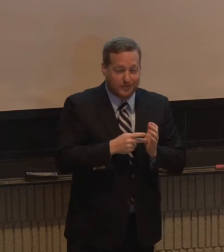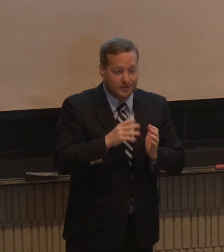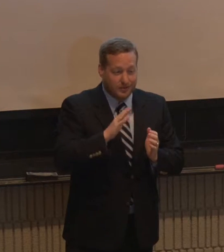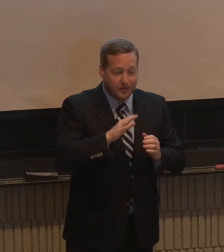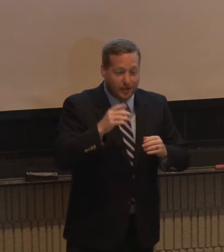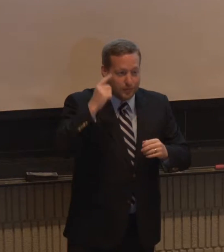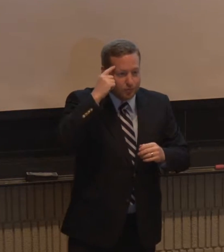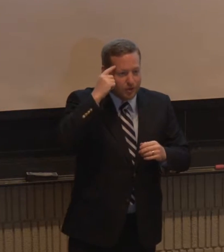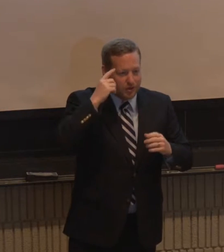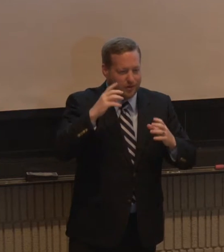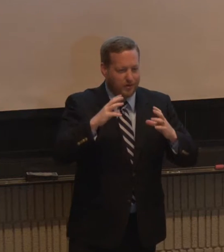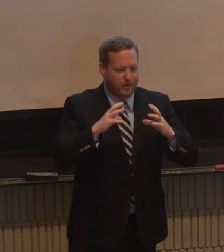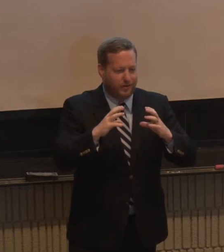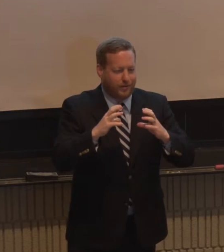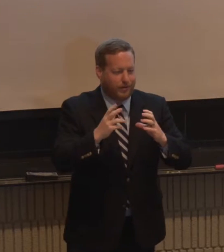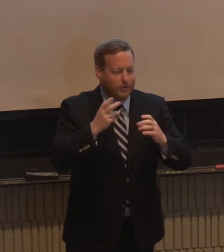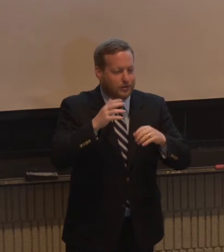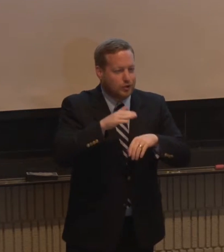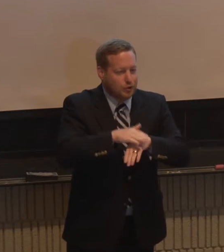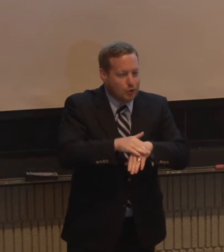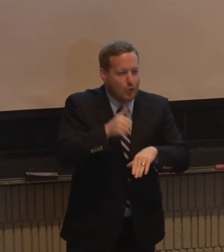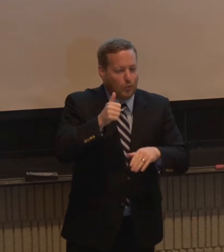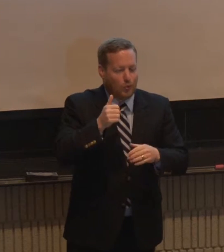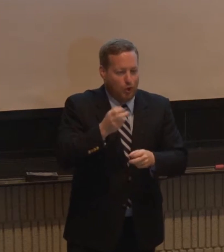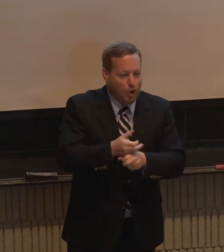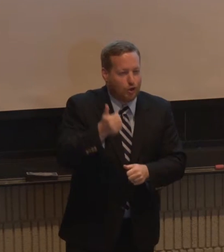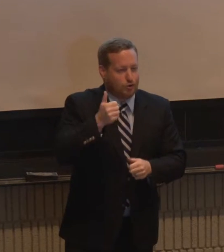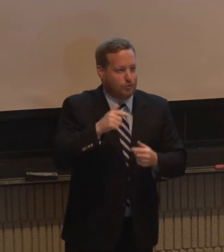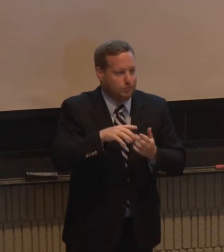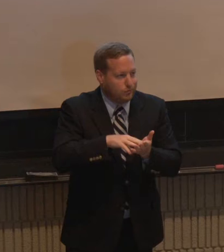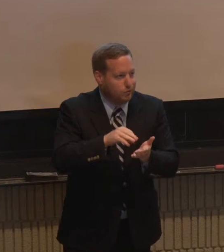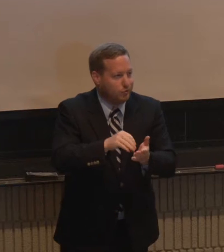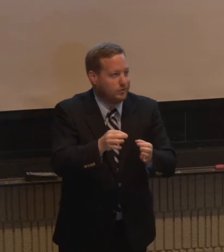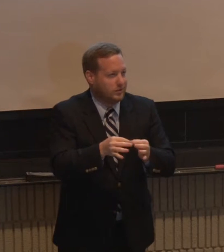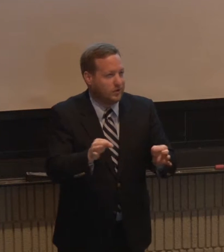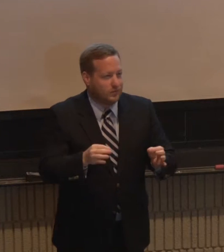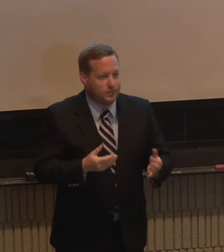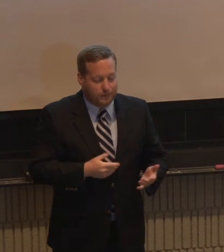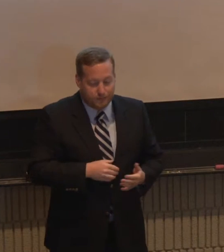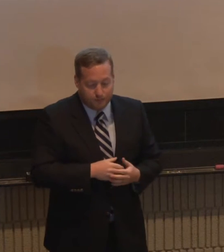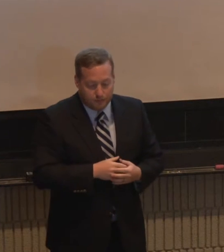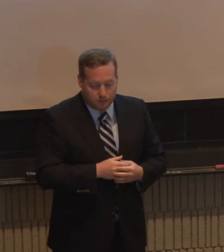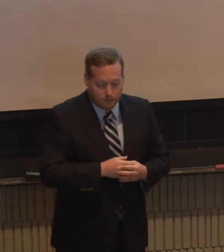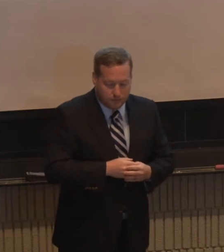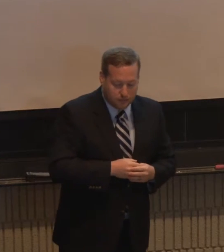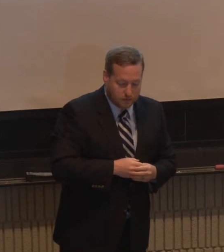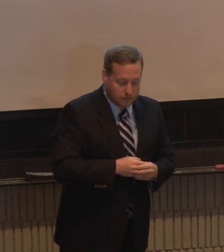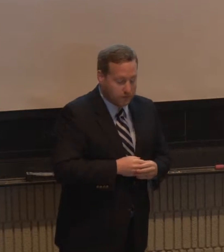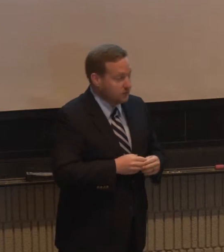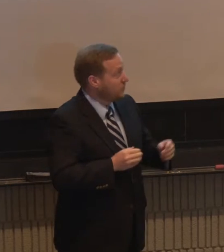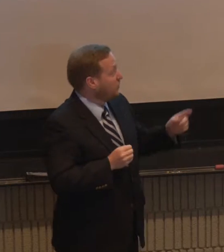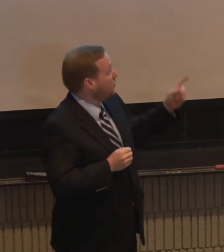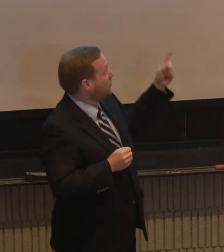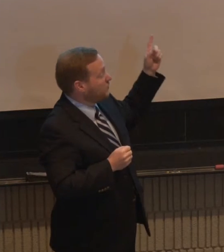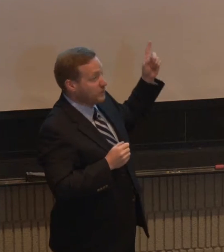difficult for people to acquire language. It's slower and harder in the process of